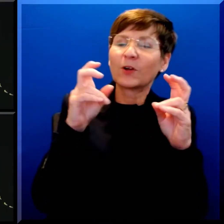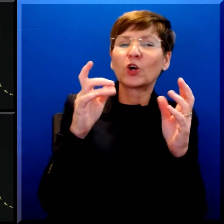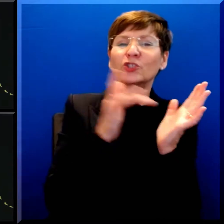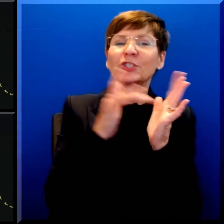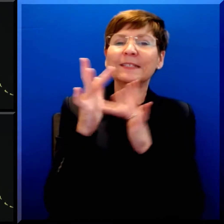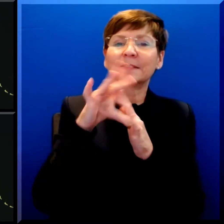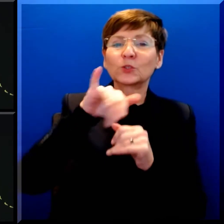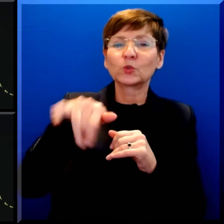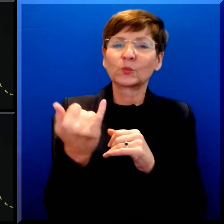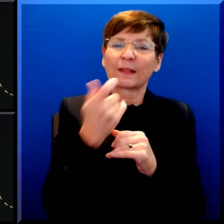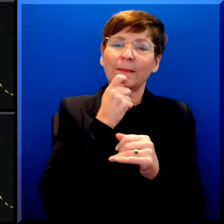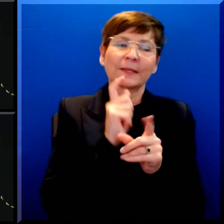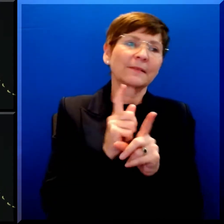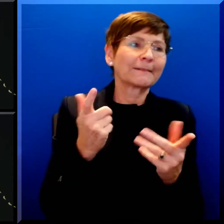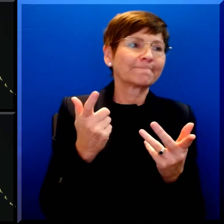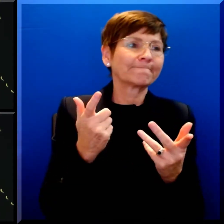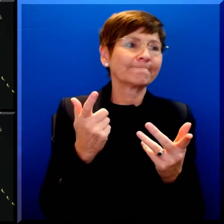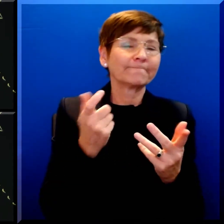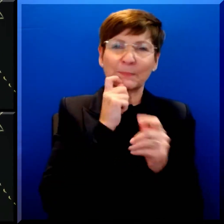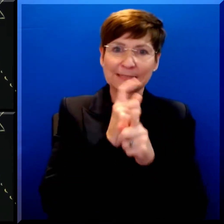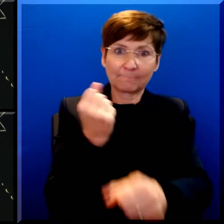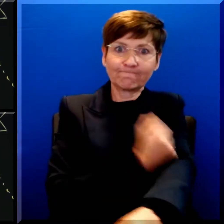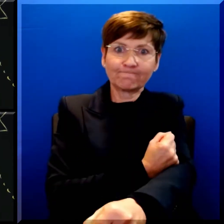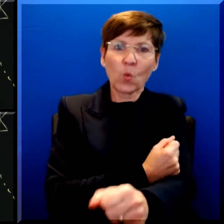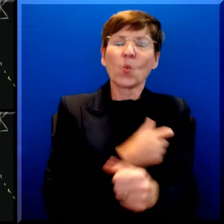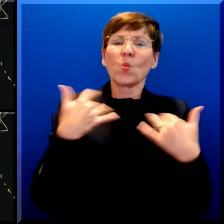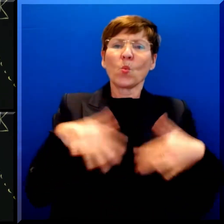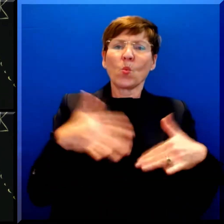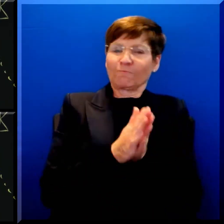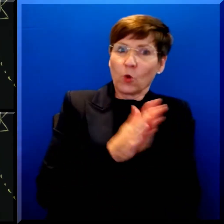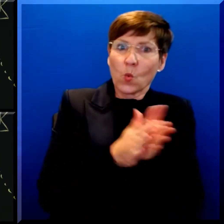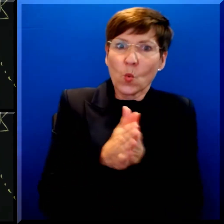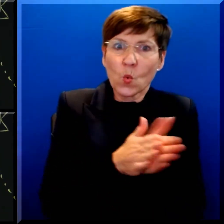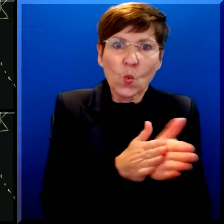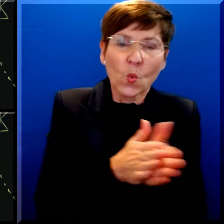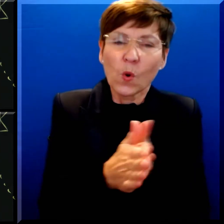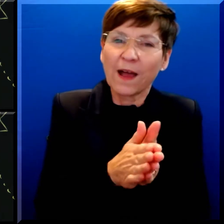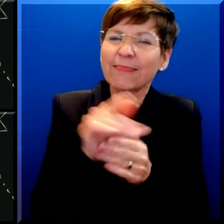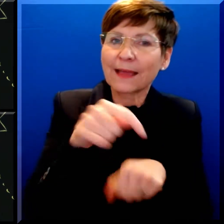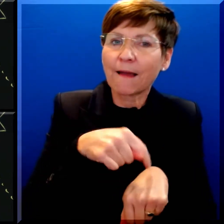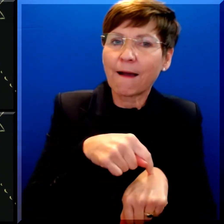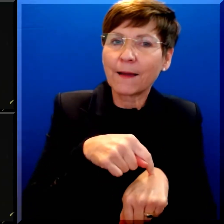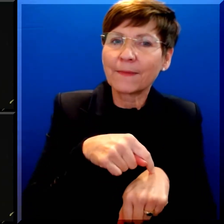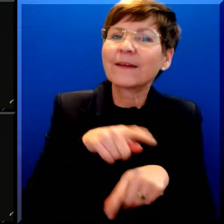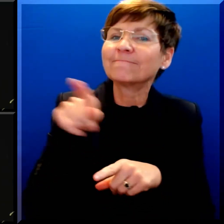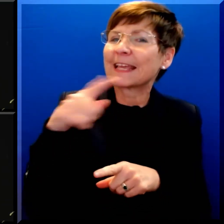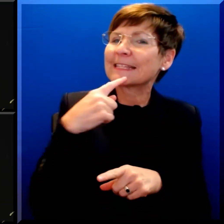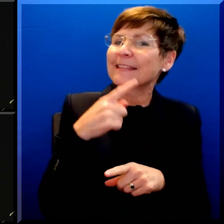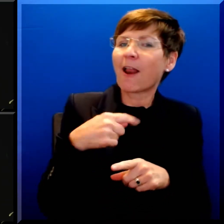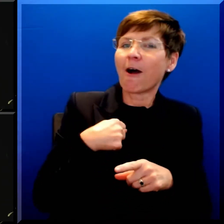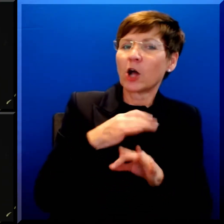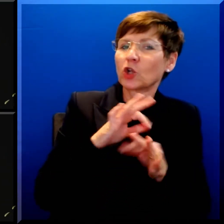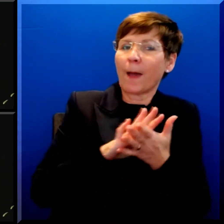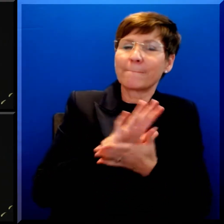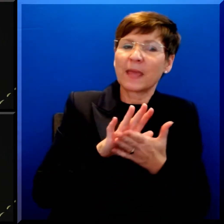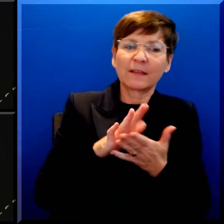mountaintop moments, right? You have that moment when, man, my God is real. My faith is on fire. But watch, at some point in the journey, one